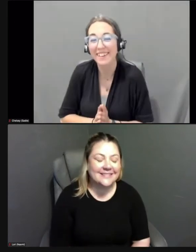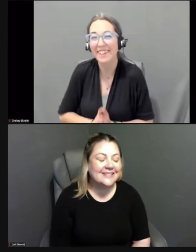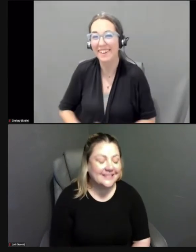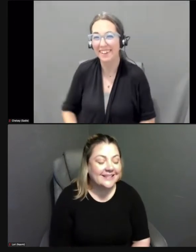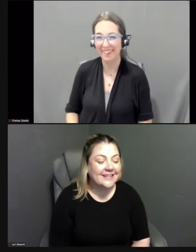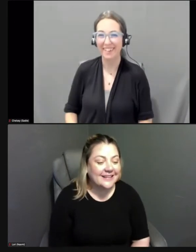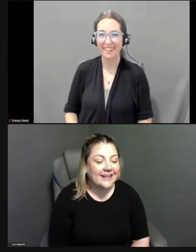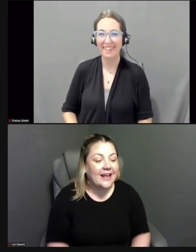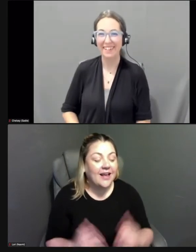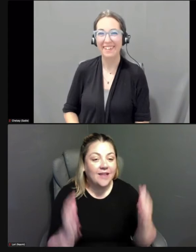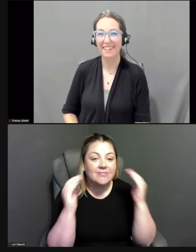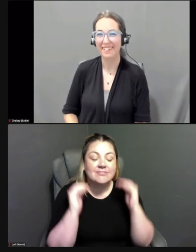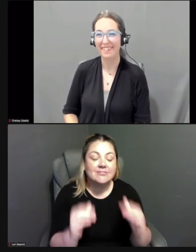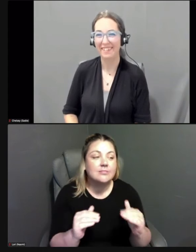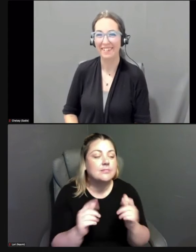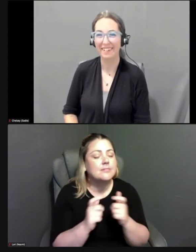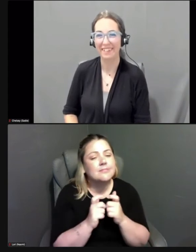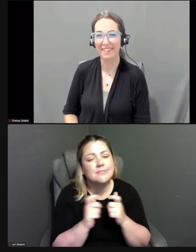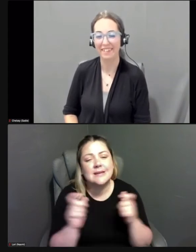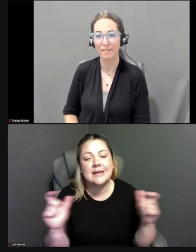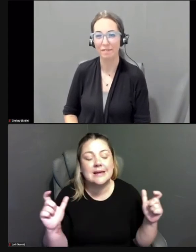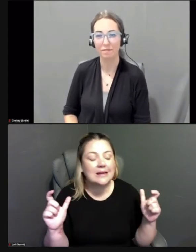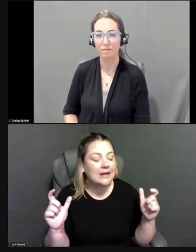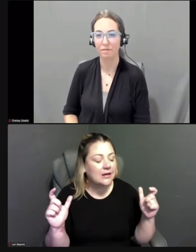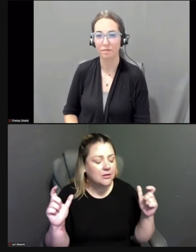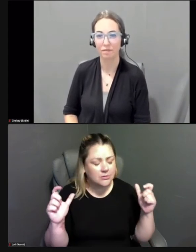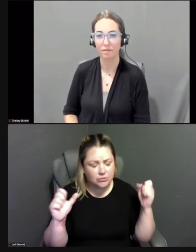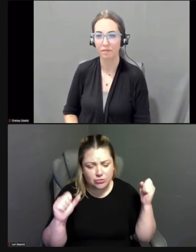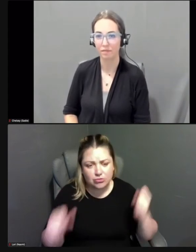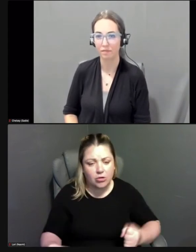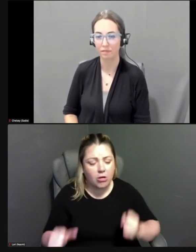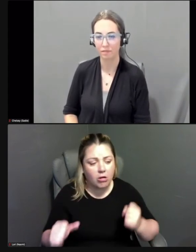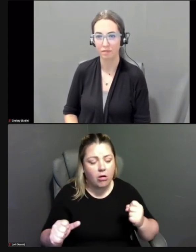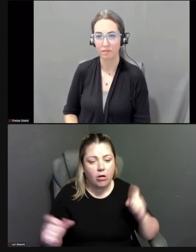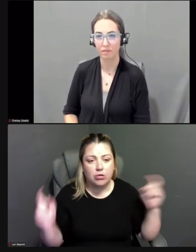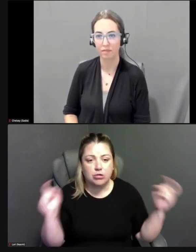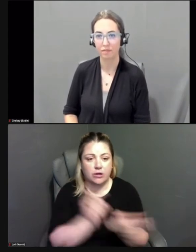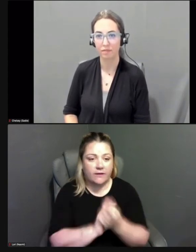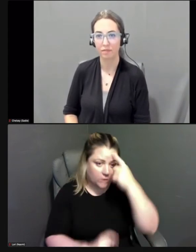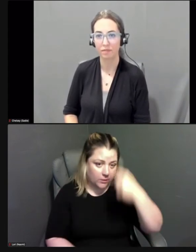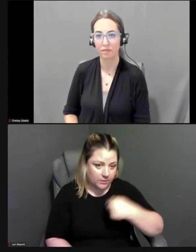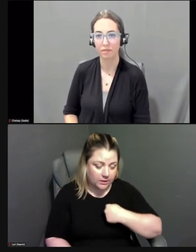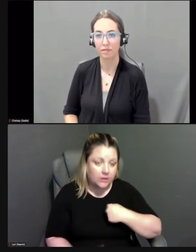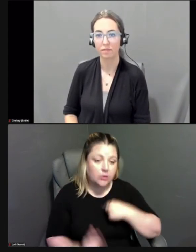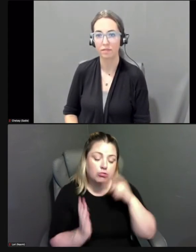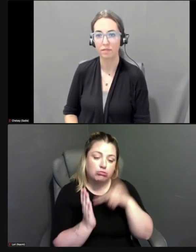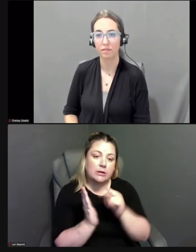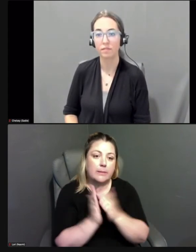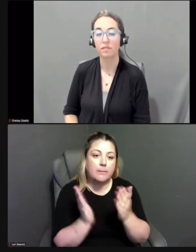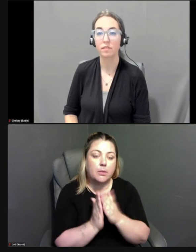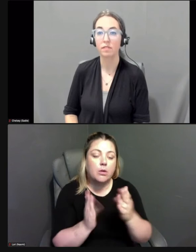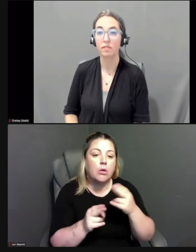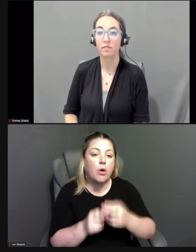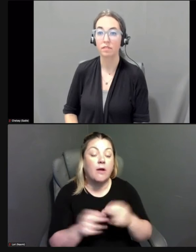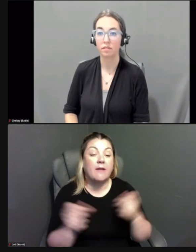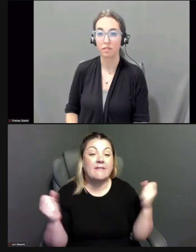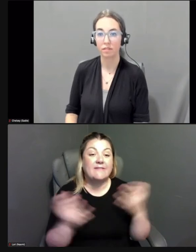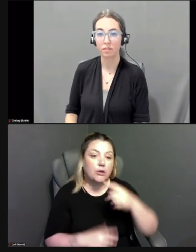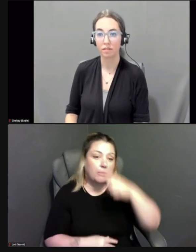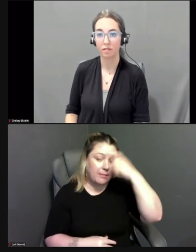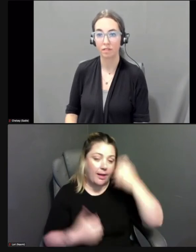then one of the biggest, like most influential things for me has been reading Fearing the Black Body by Sabrina Strings.